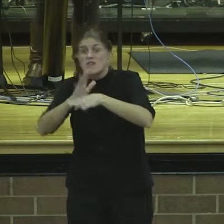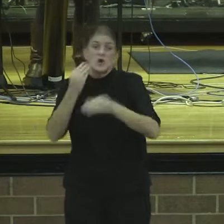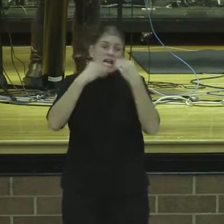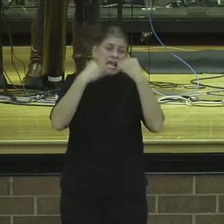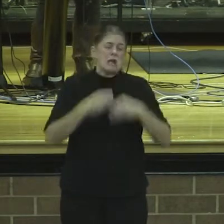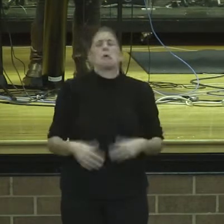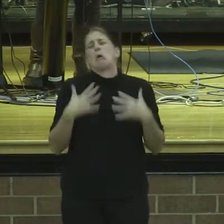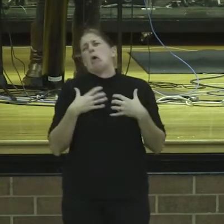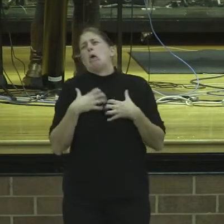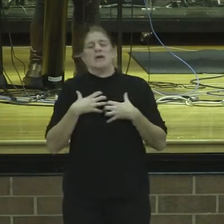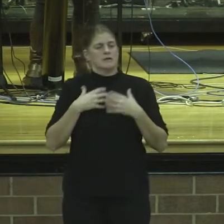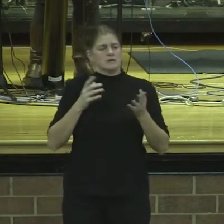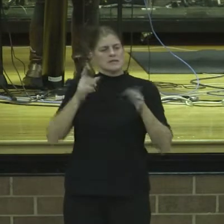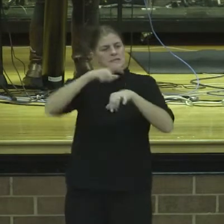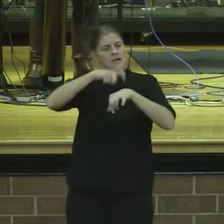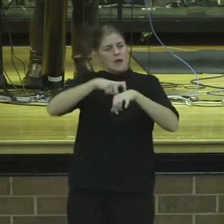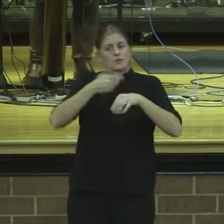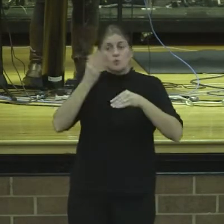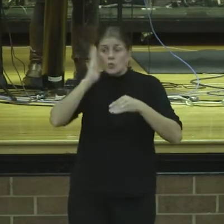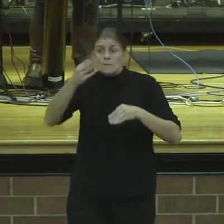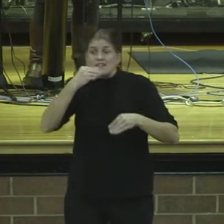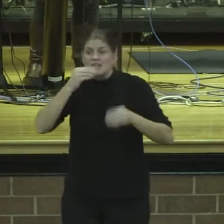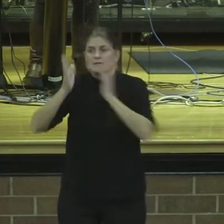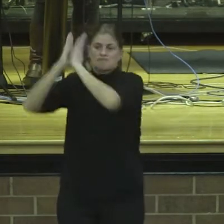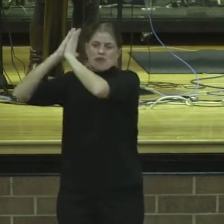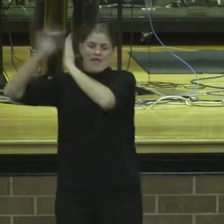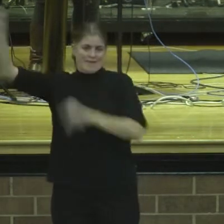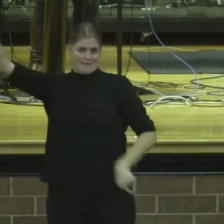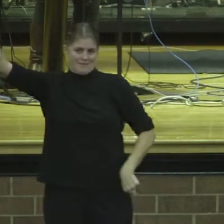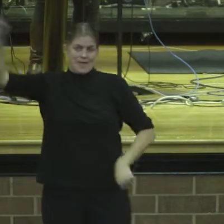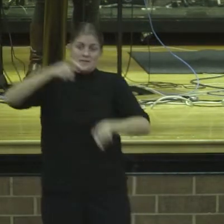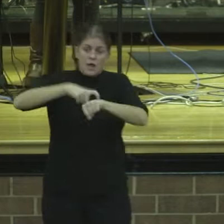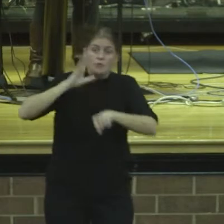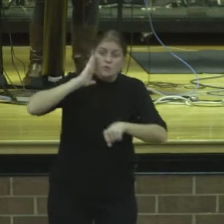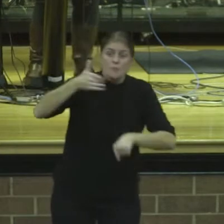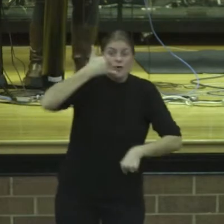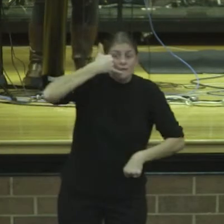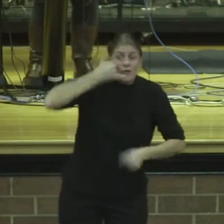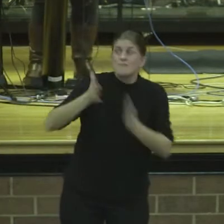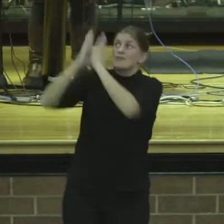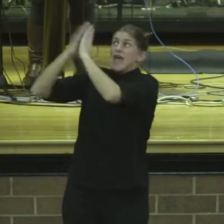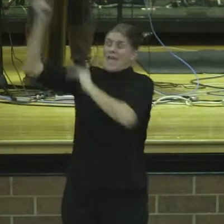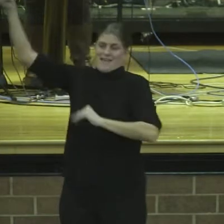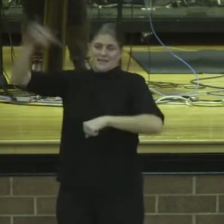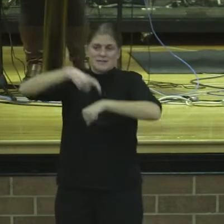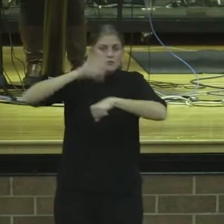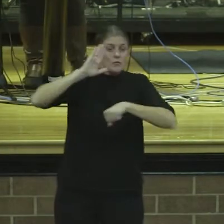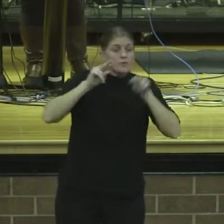lunch. You take that time and you pray to God. You take that time and you build your prayer pattern.